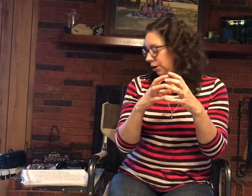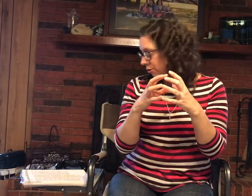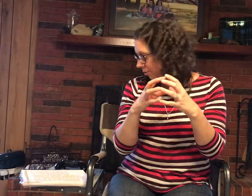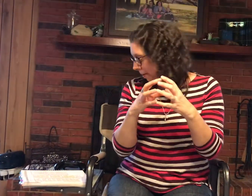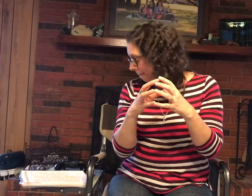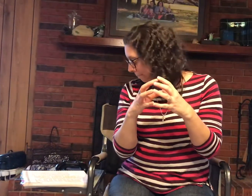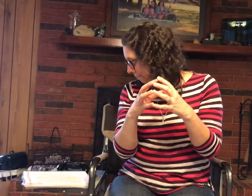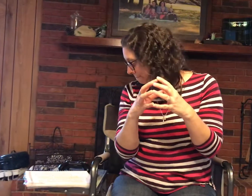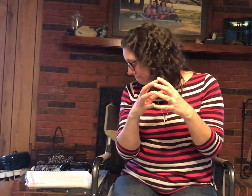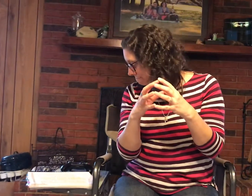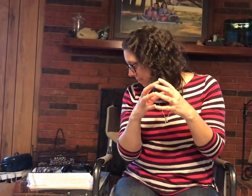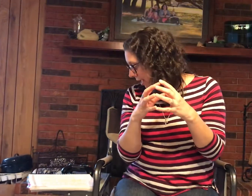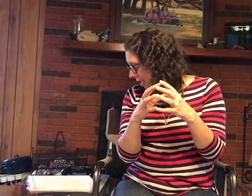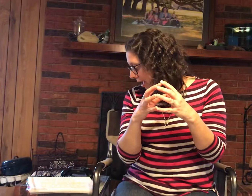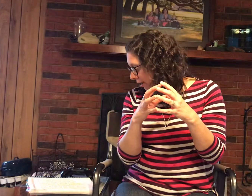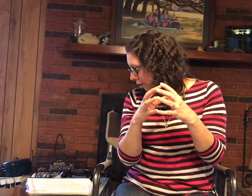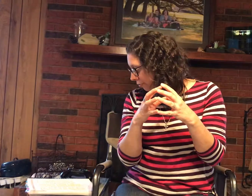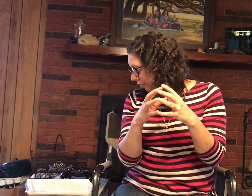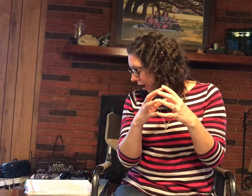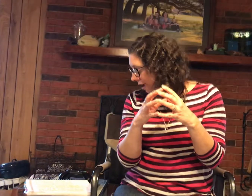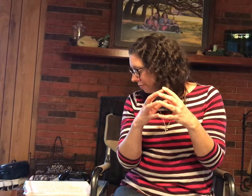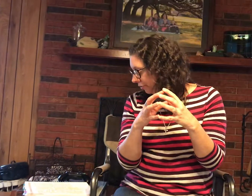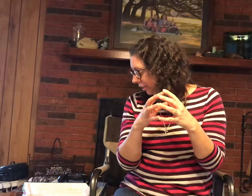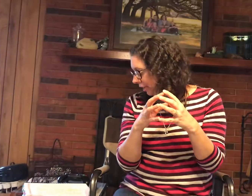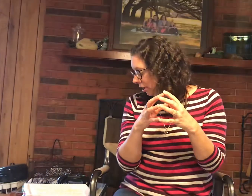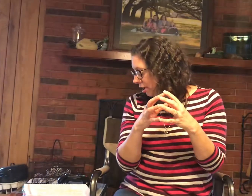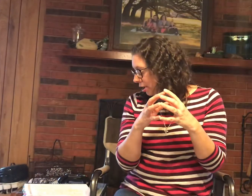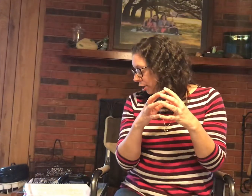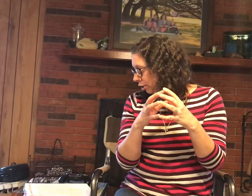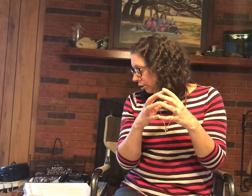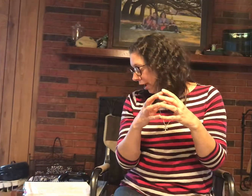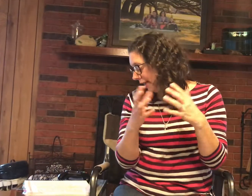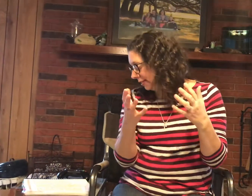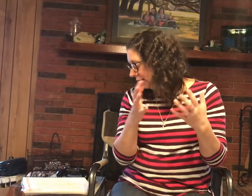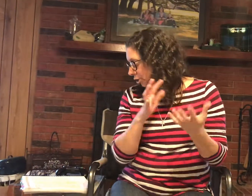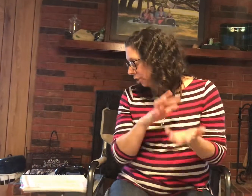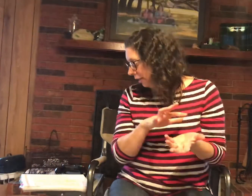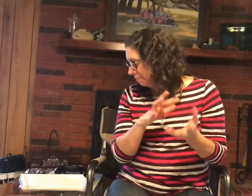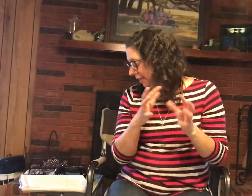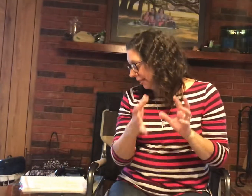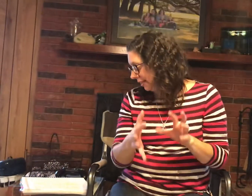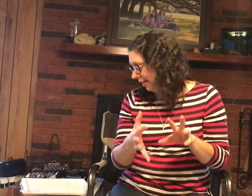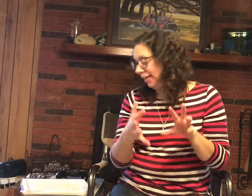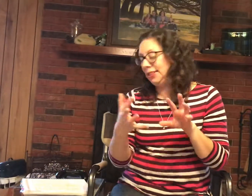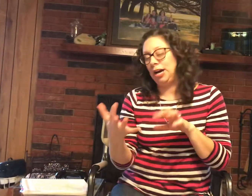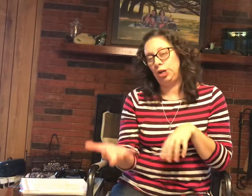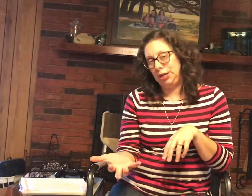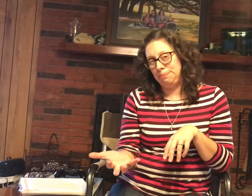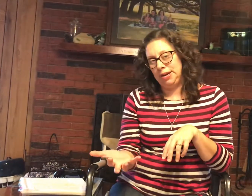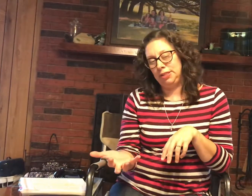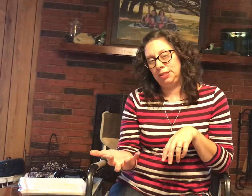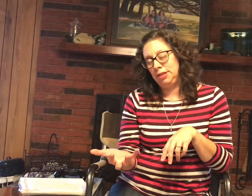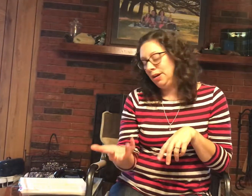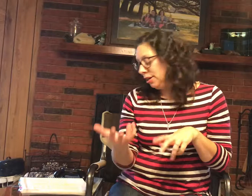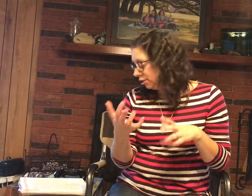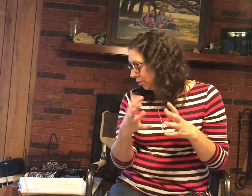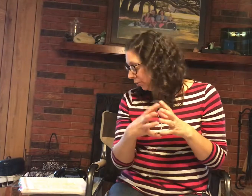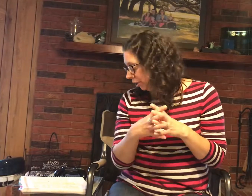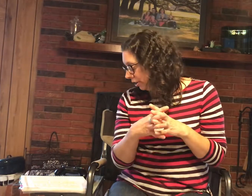earth, and over every, okay, it says creeping thing that creepeth. So we're going to